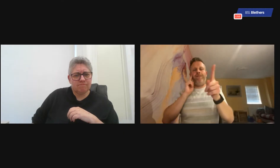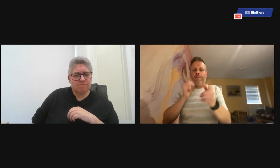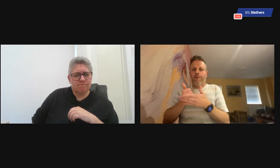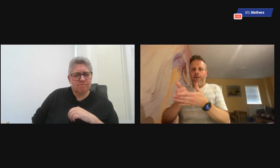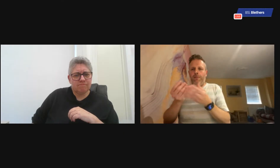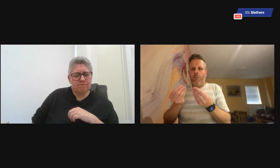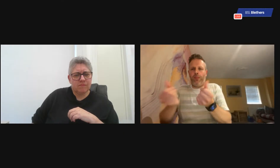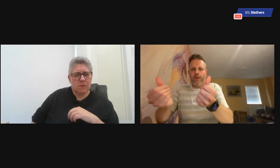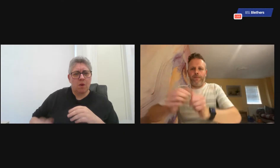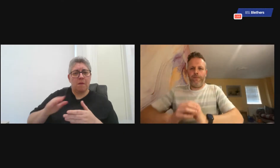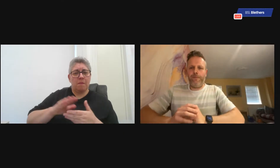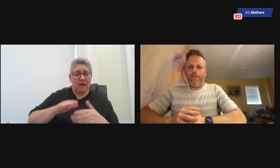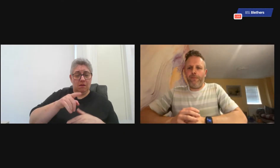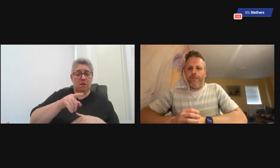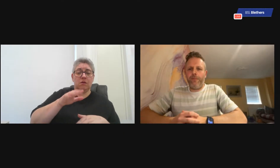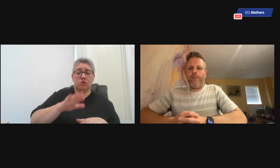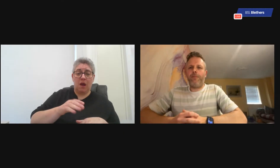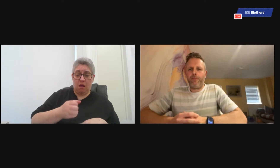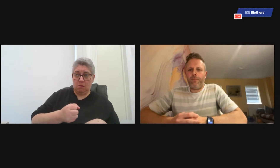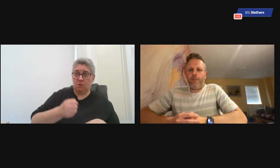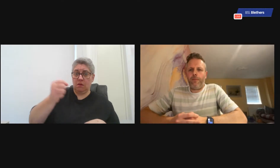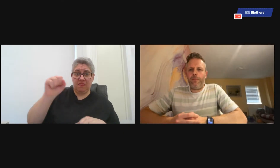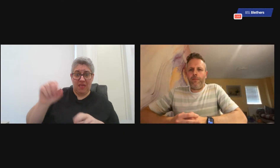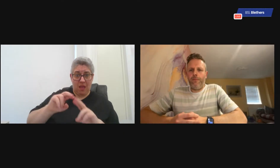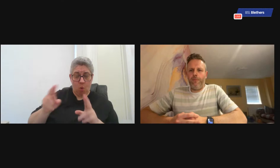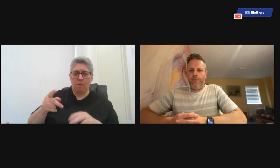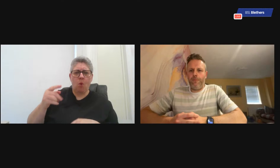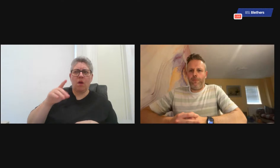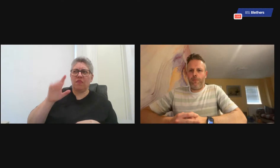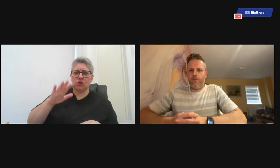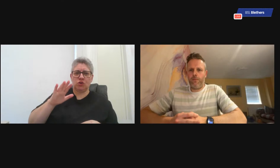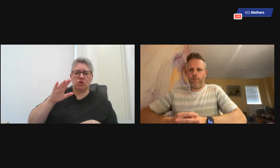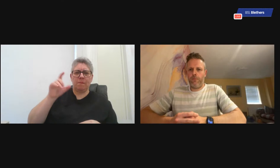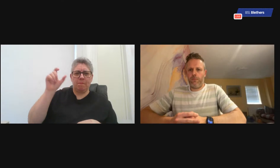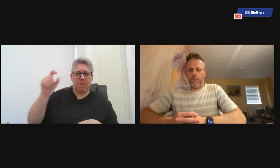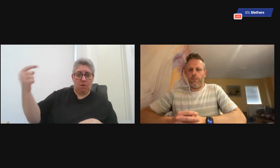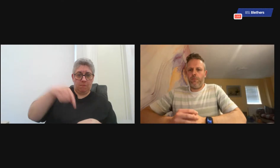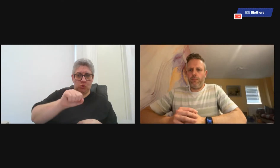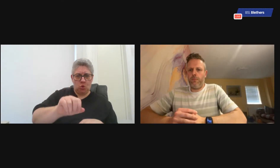like. So that helps, and that can help with communication.